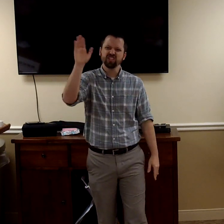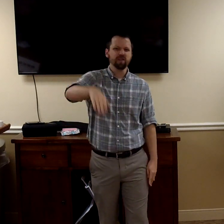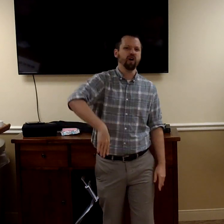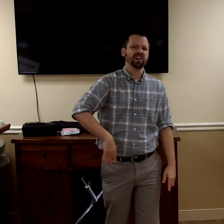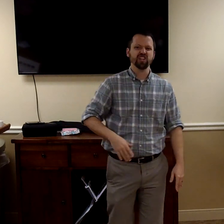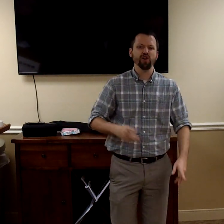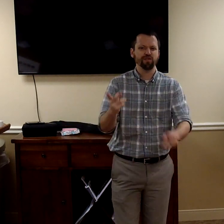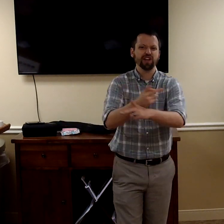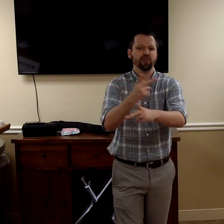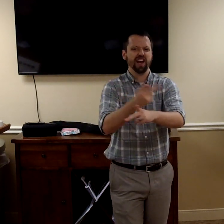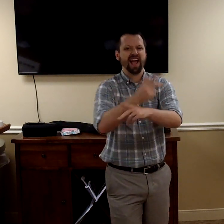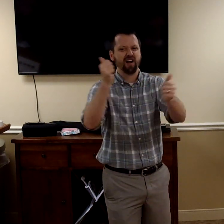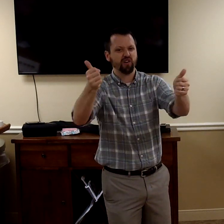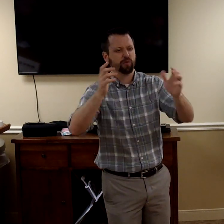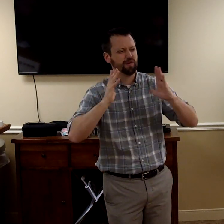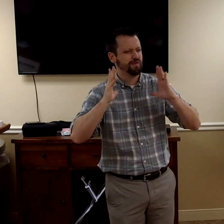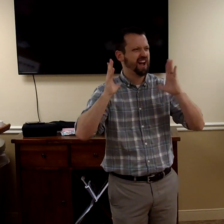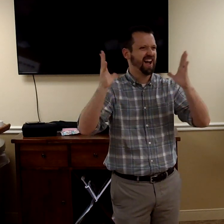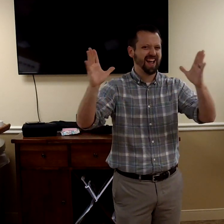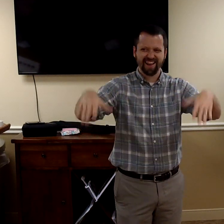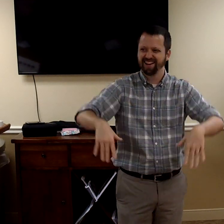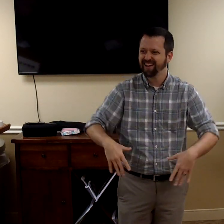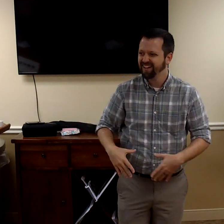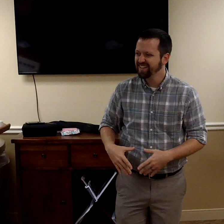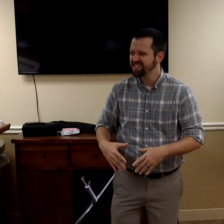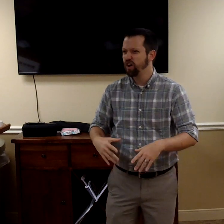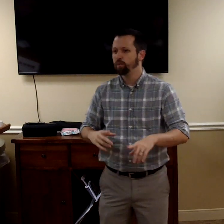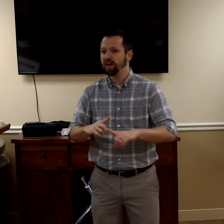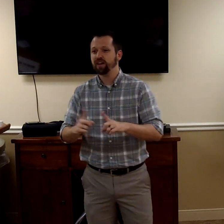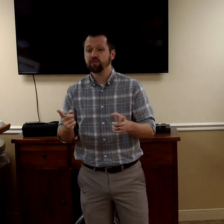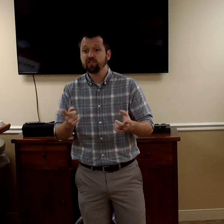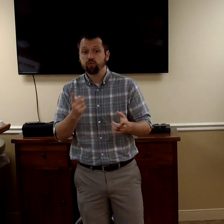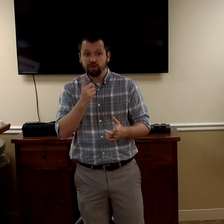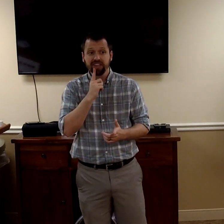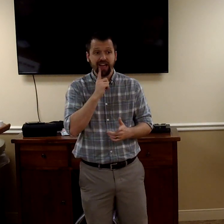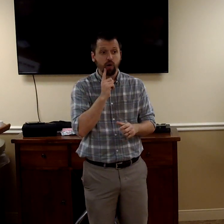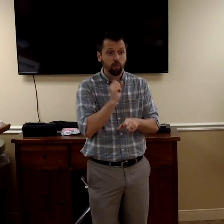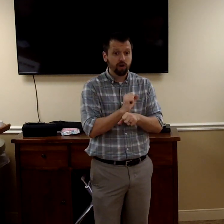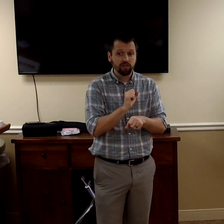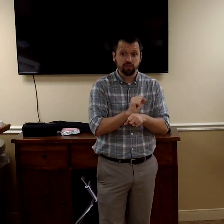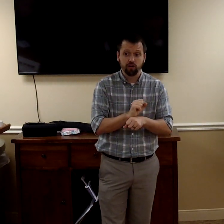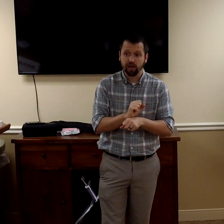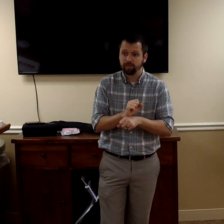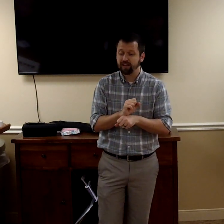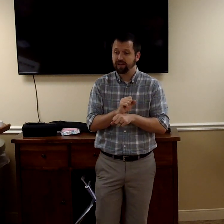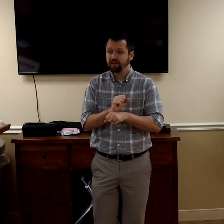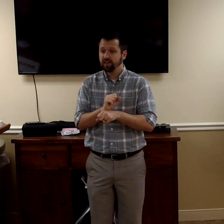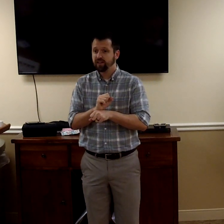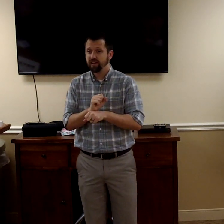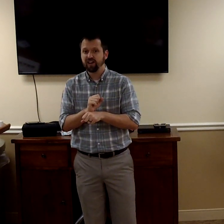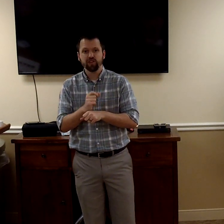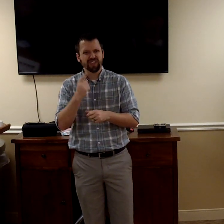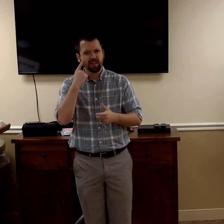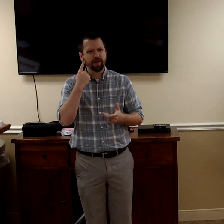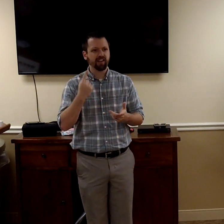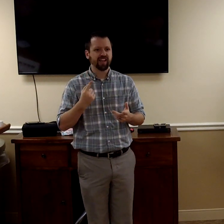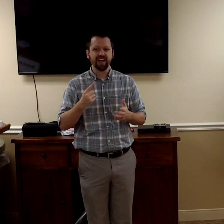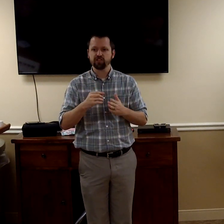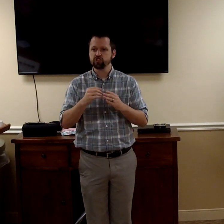keep watching, you'll figure it out, you'll be fine. So, but that's really how it works though. I mean, and if you think about it, like I had a